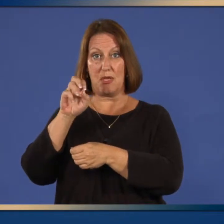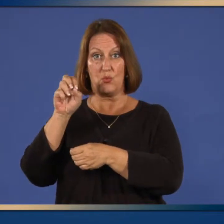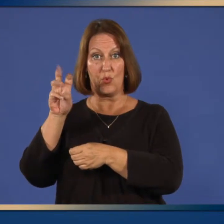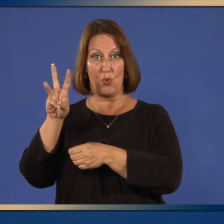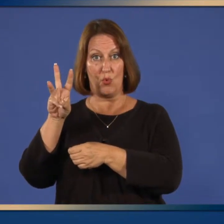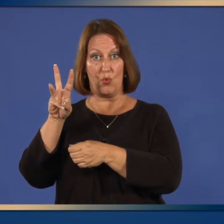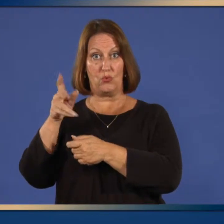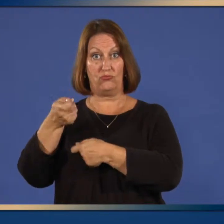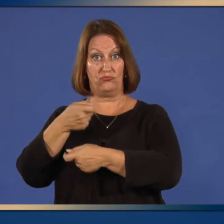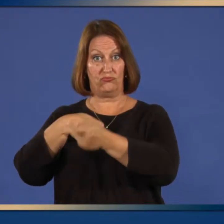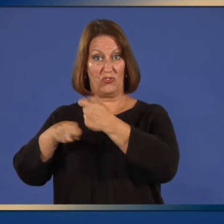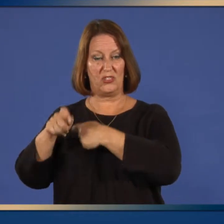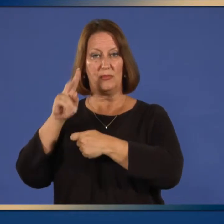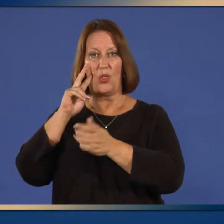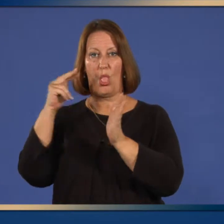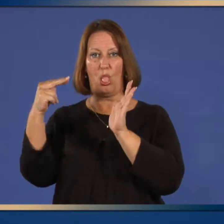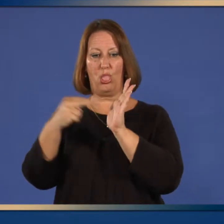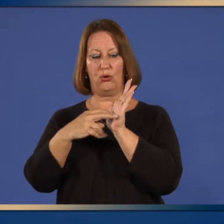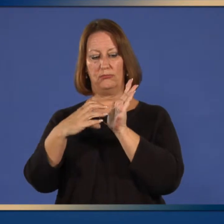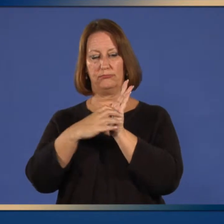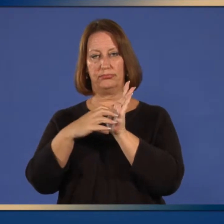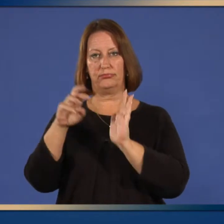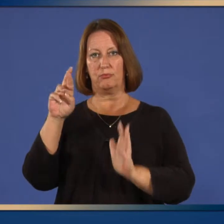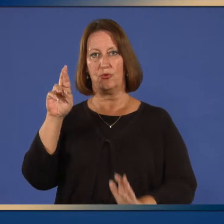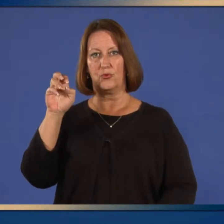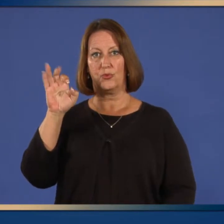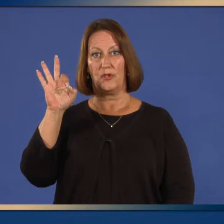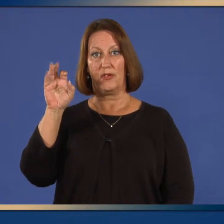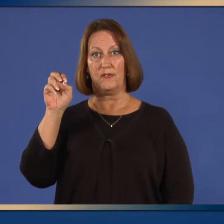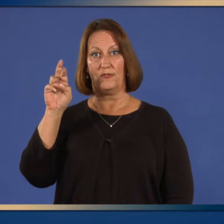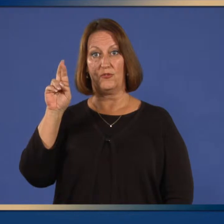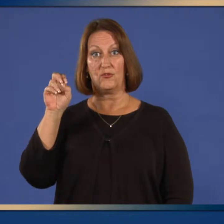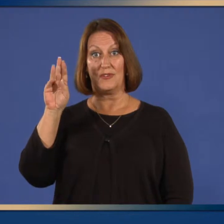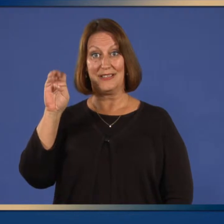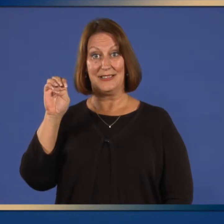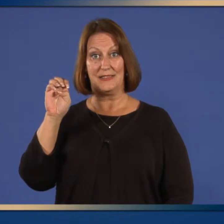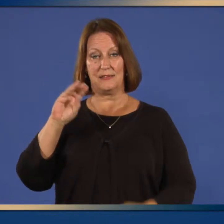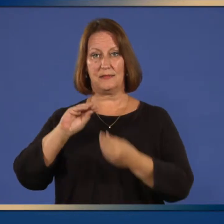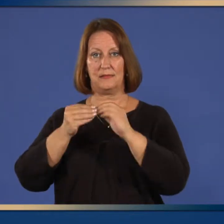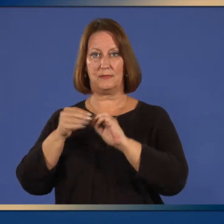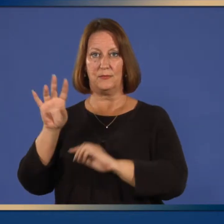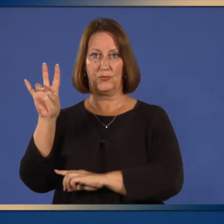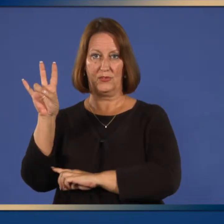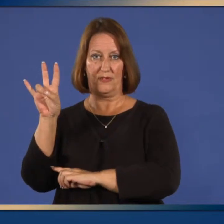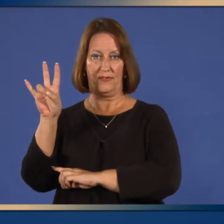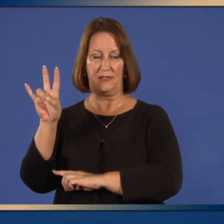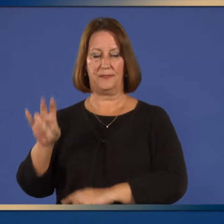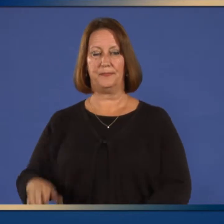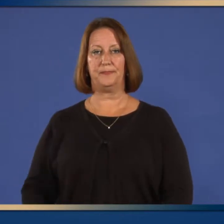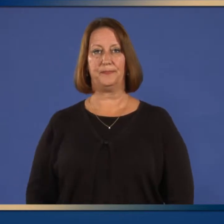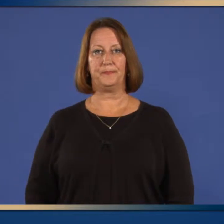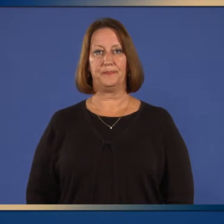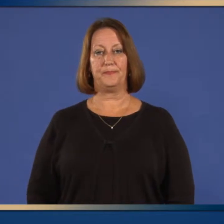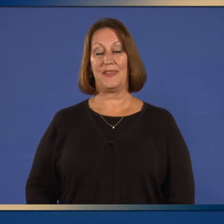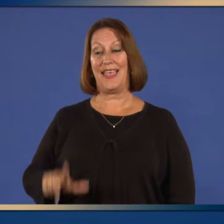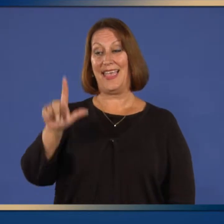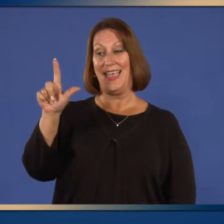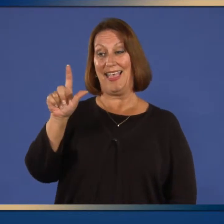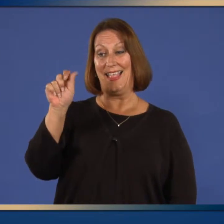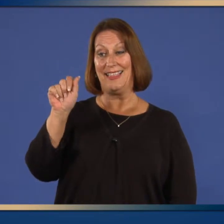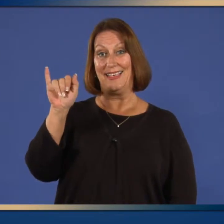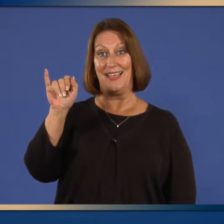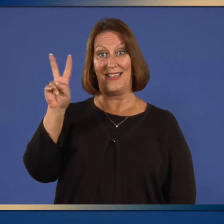LAIV can be given only to healthy, non-pregnant individuals aged 2 to 49